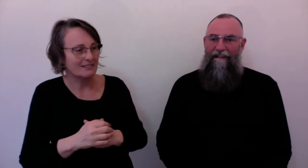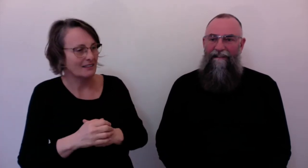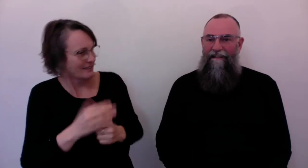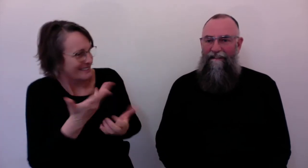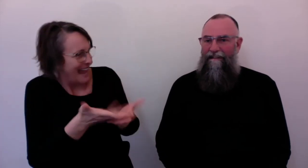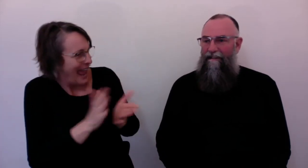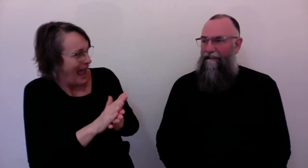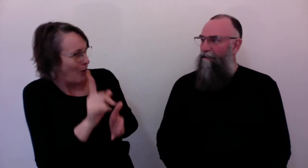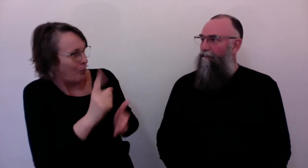through that? What did you use?